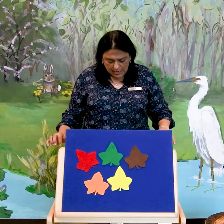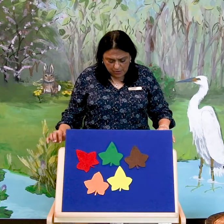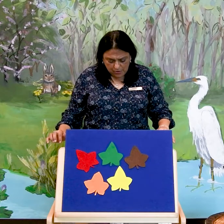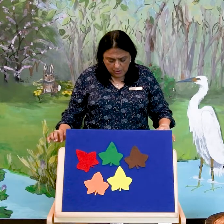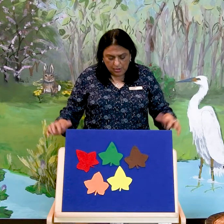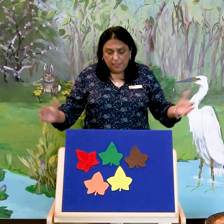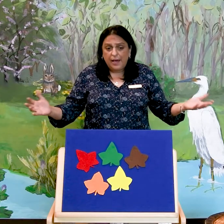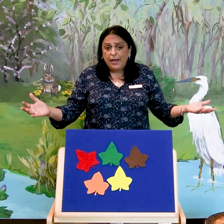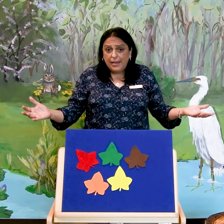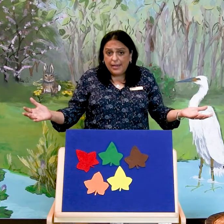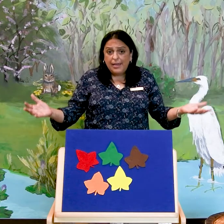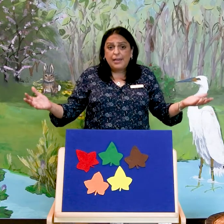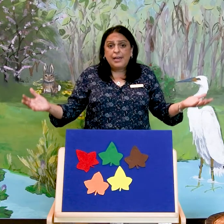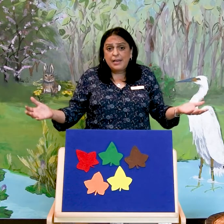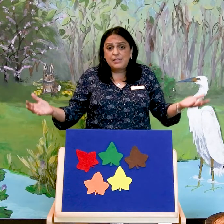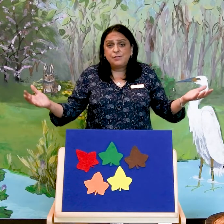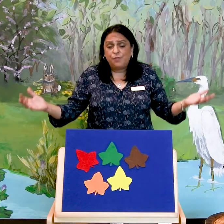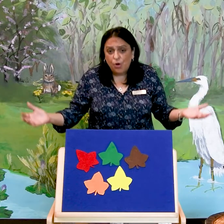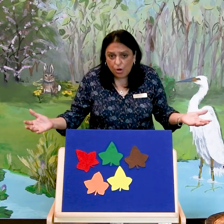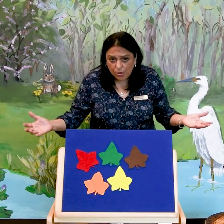down, that it is fall.